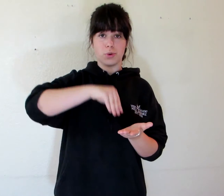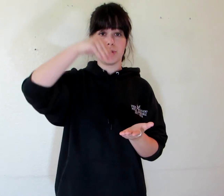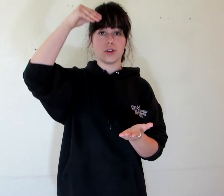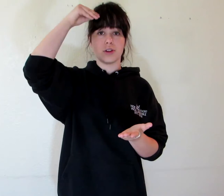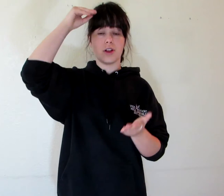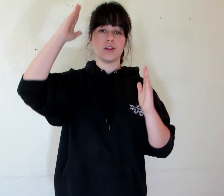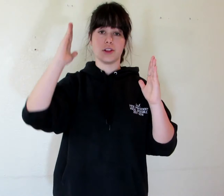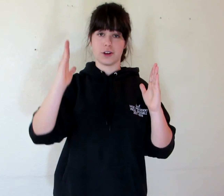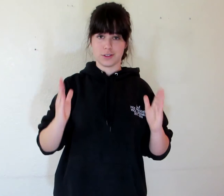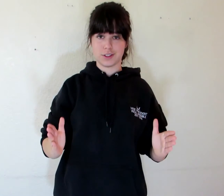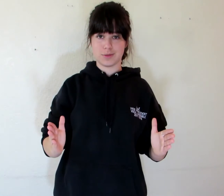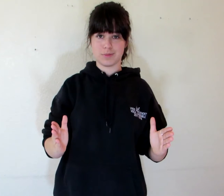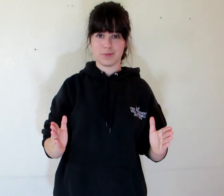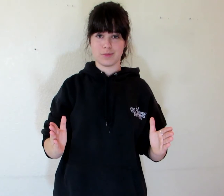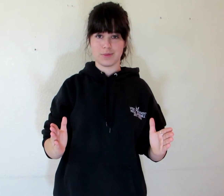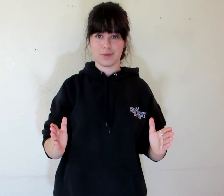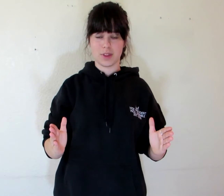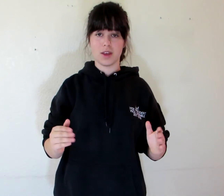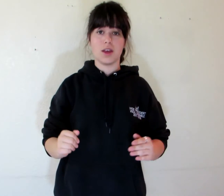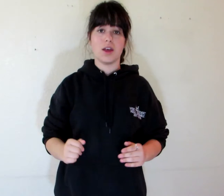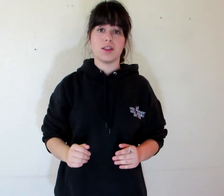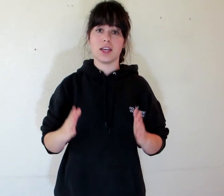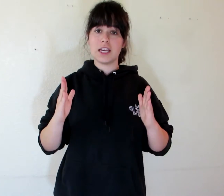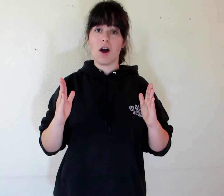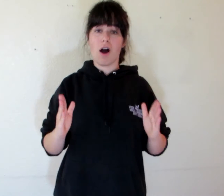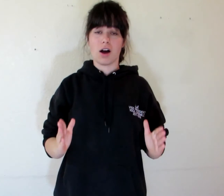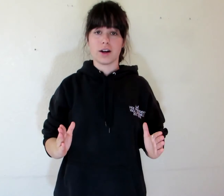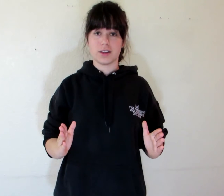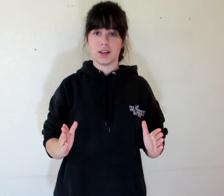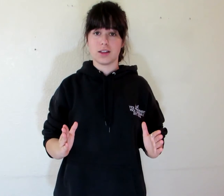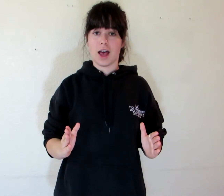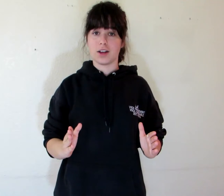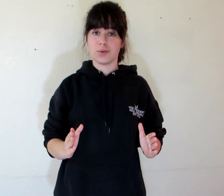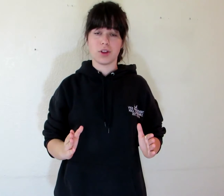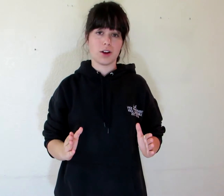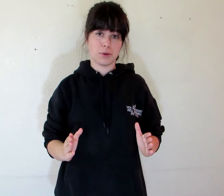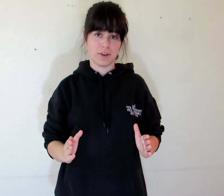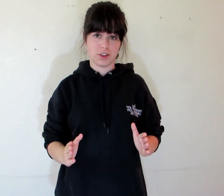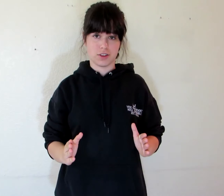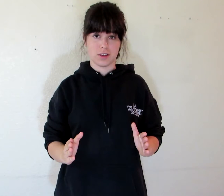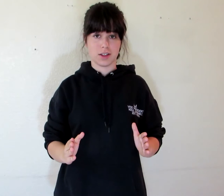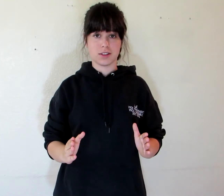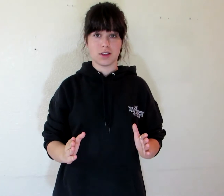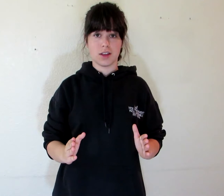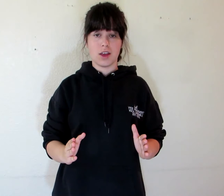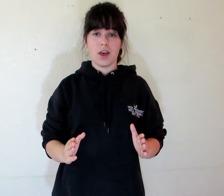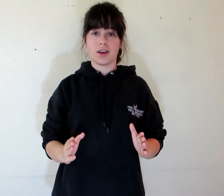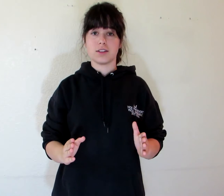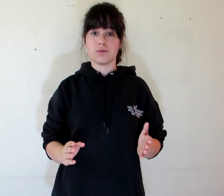who learns. The ER is added to a lot of profession signs, except